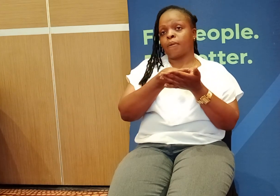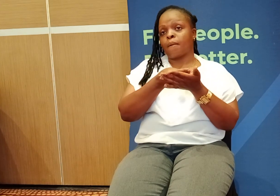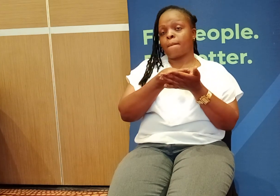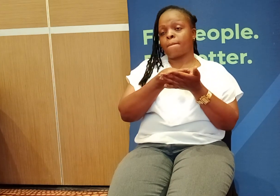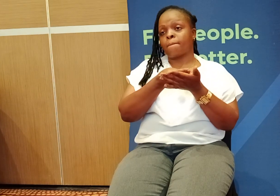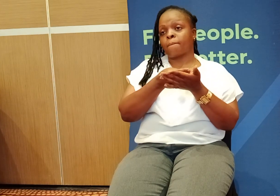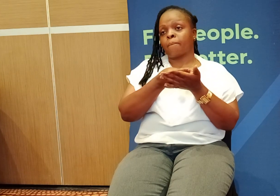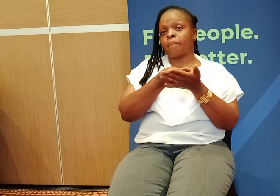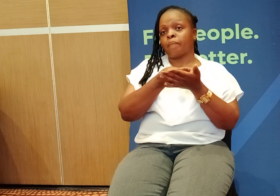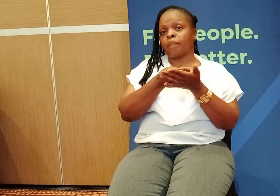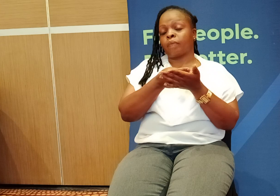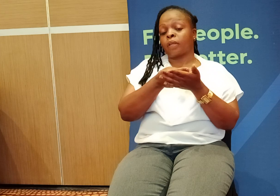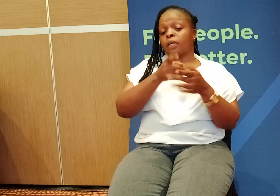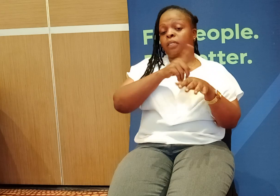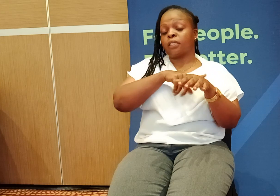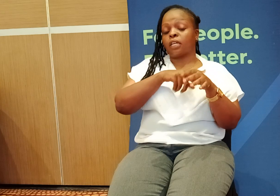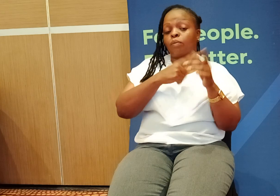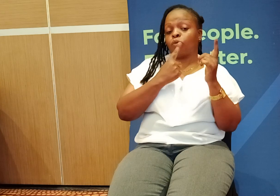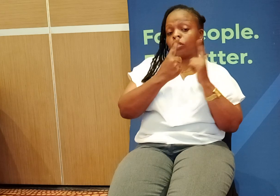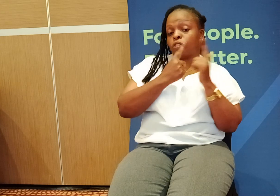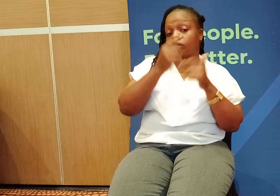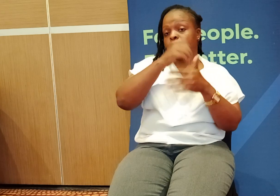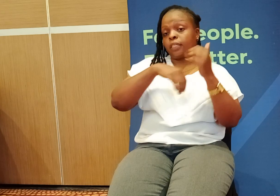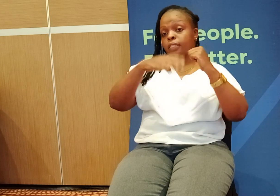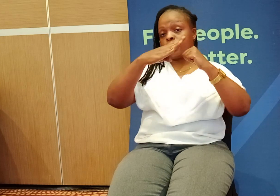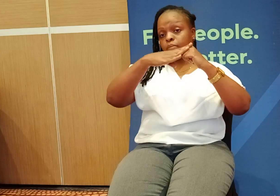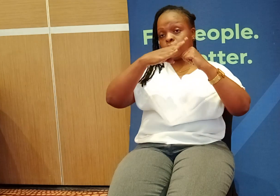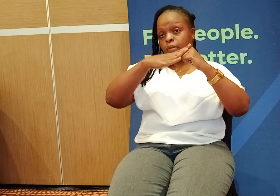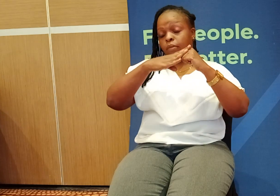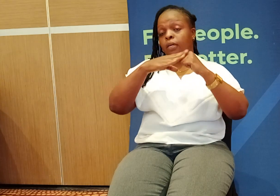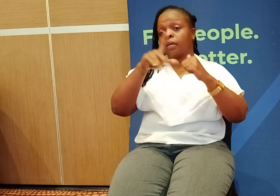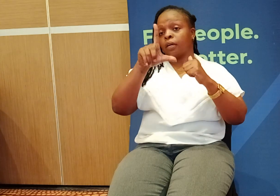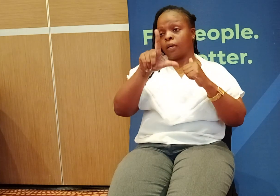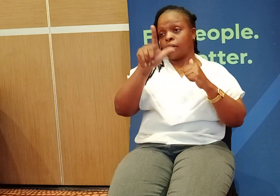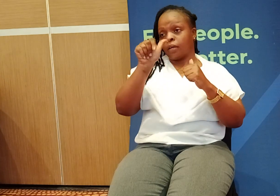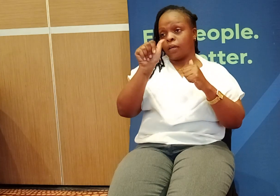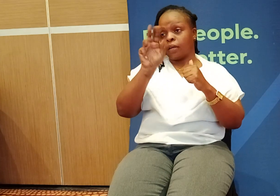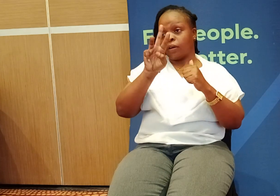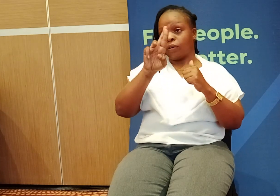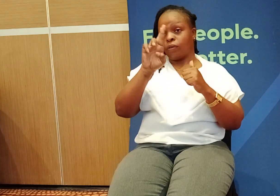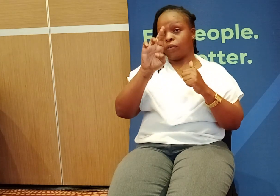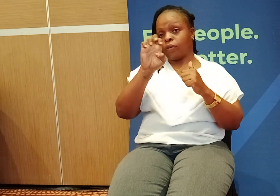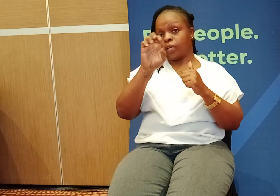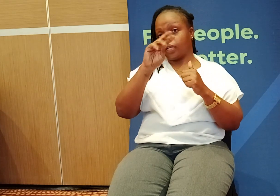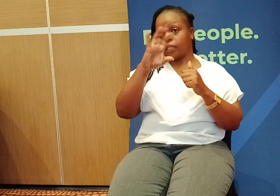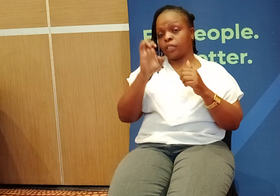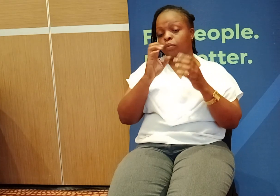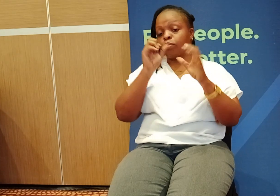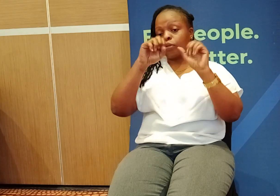I think when we spoke in September, and Lawrence will speak to this in details with the devaluation, particularly of the Kenya